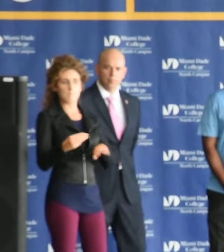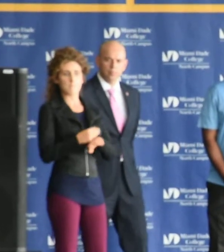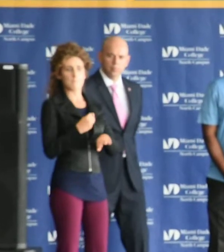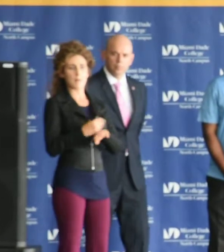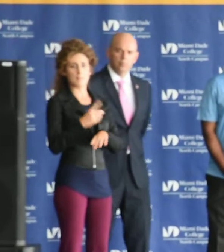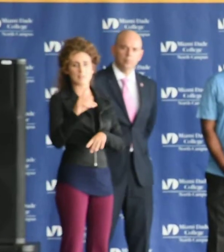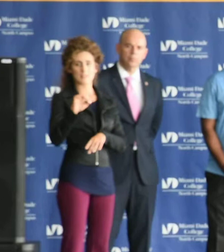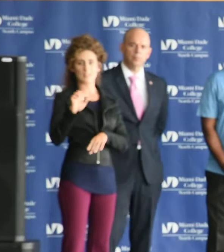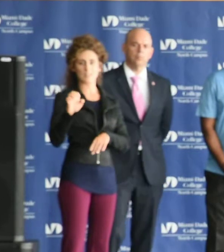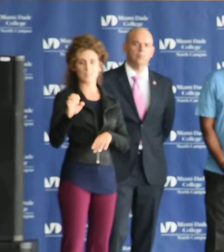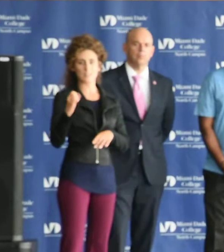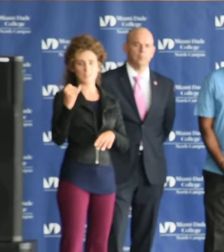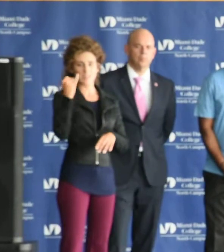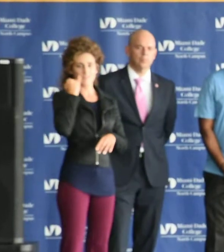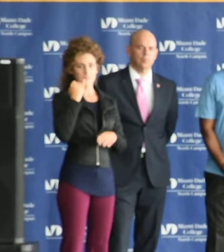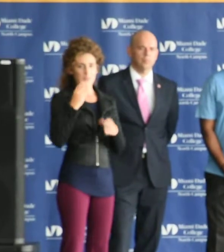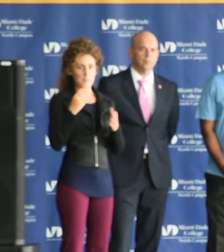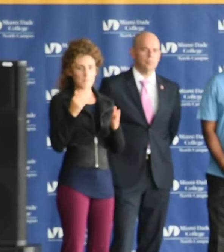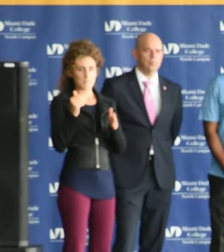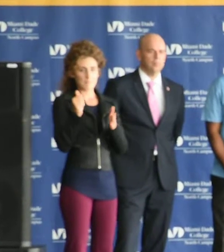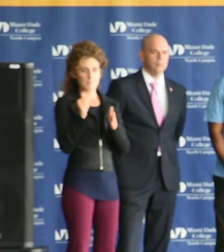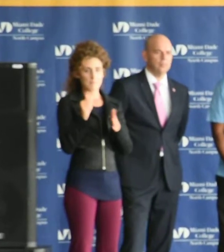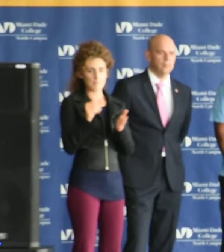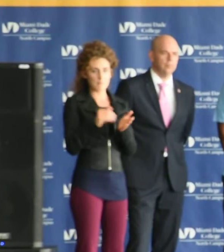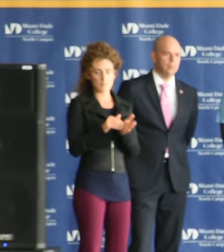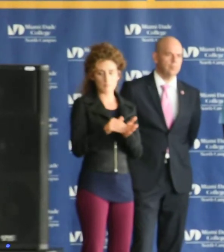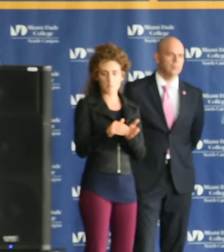millions of dollars. Please remember,